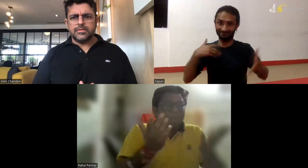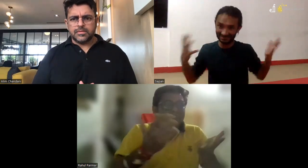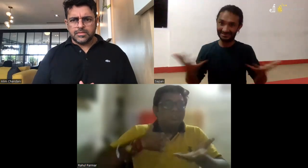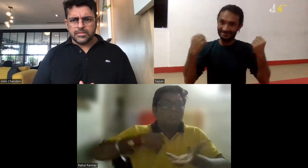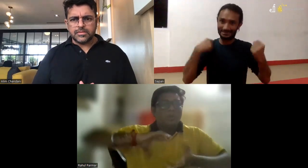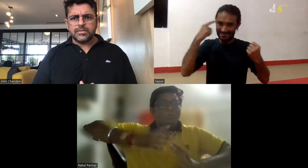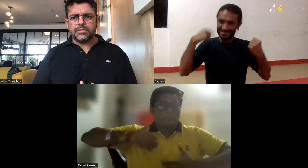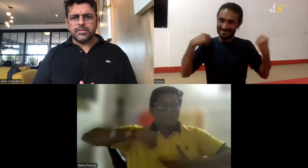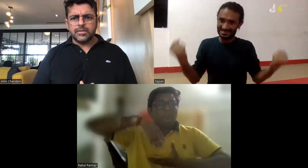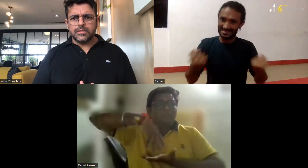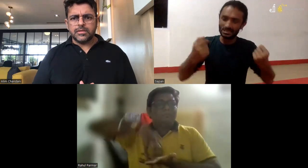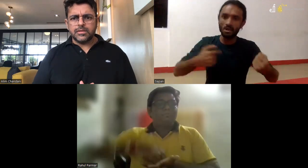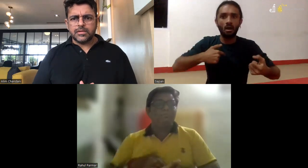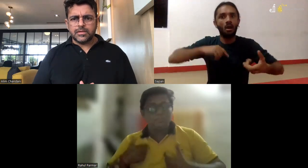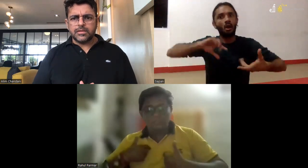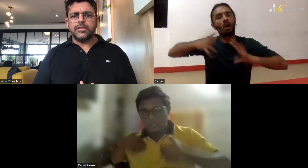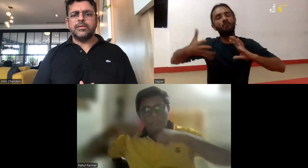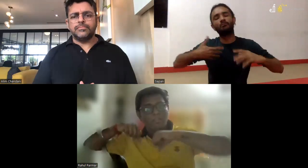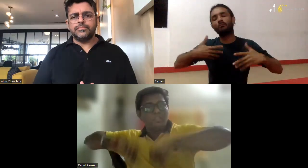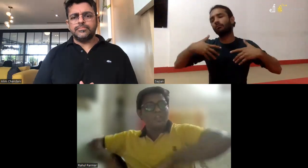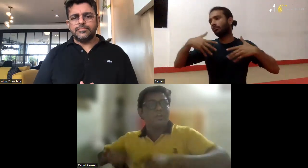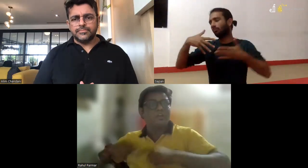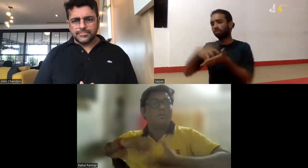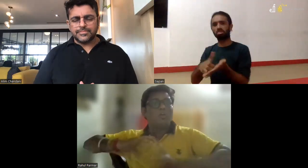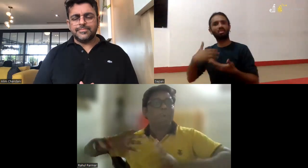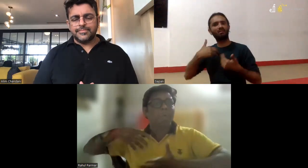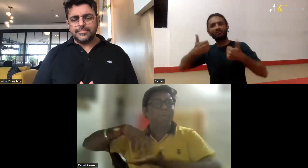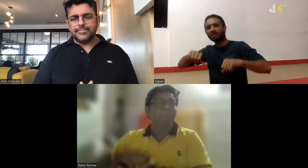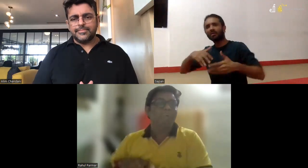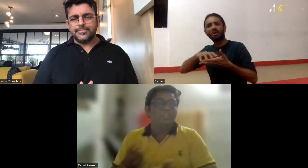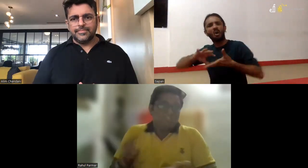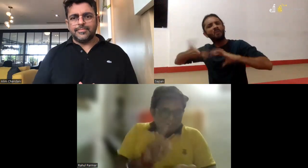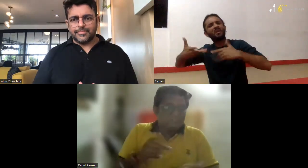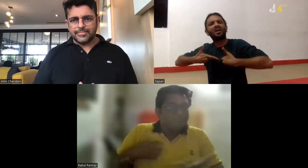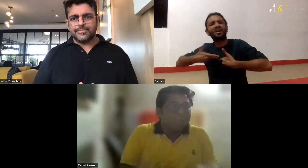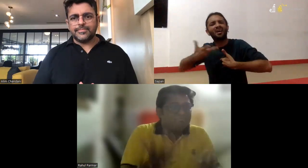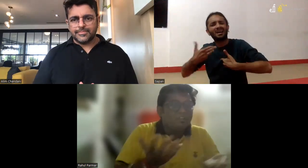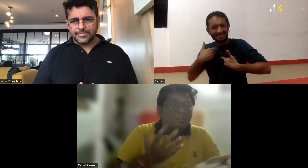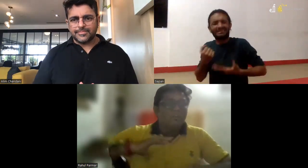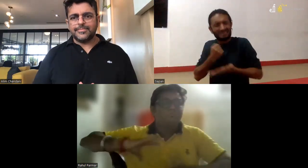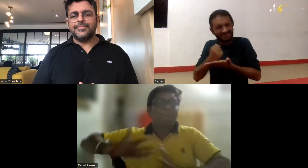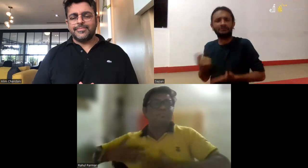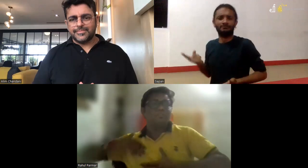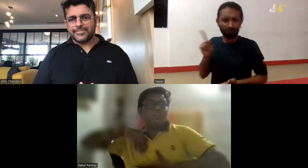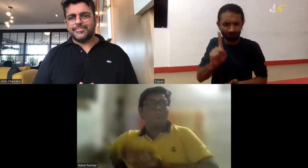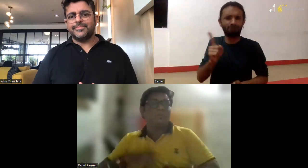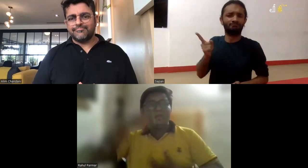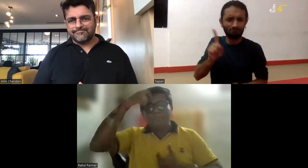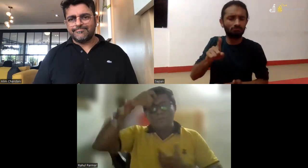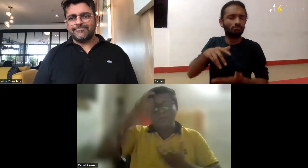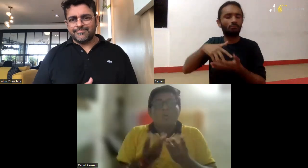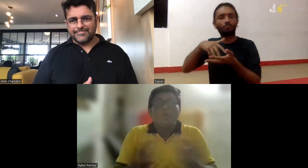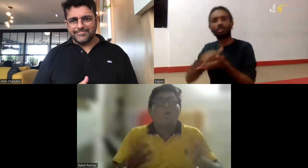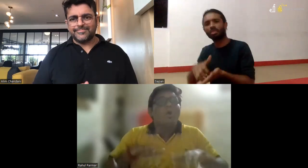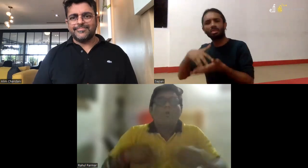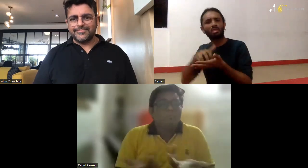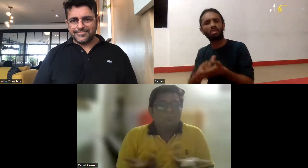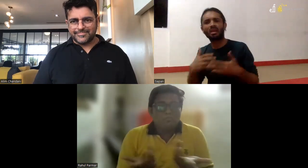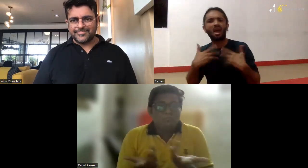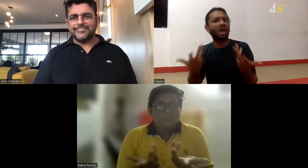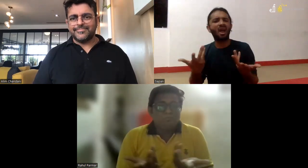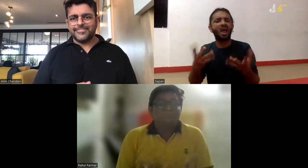it's better. You should not uh, waste your time on the unnecessary things.